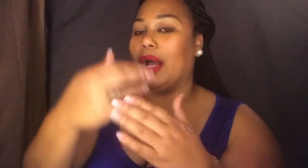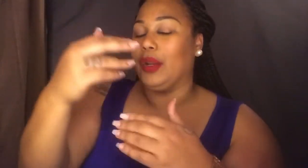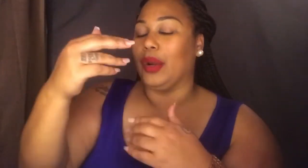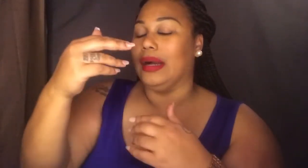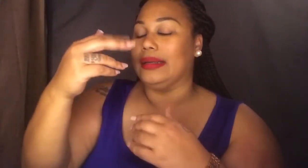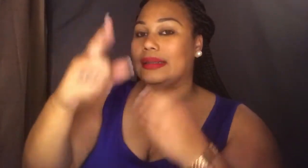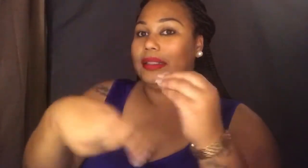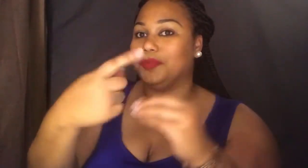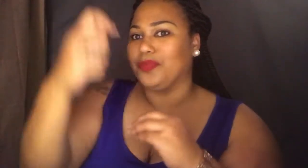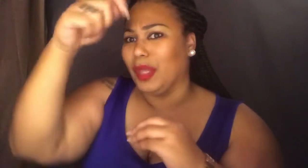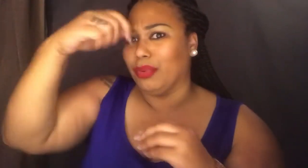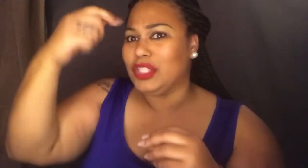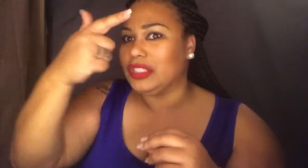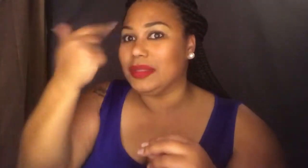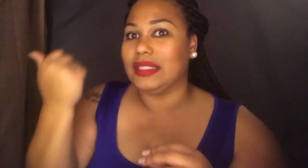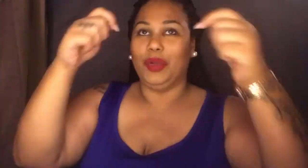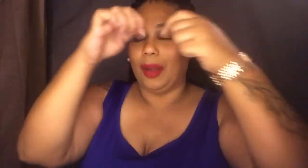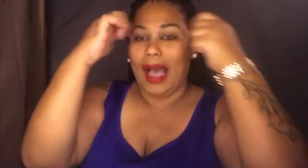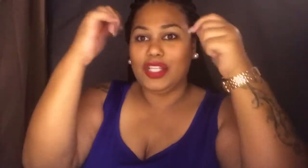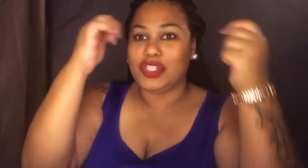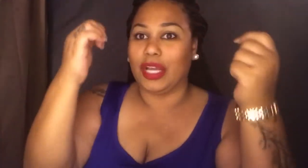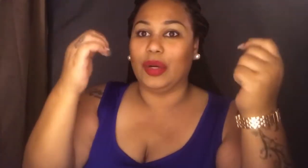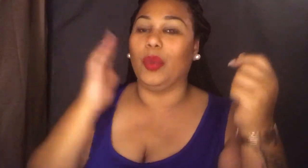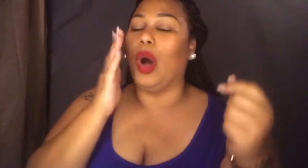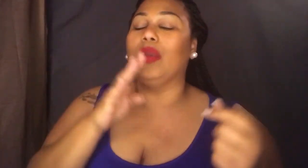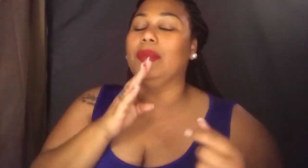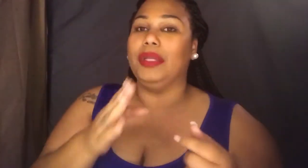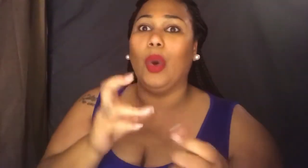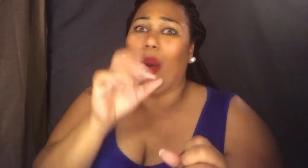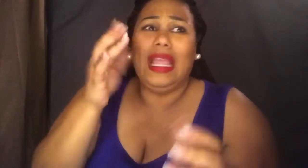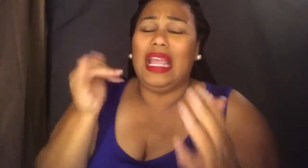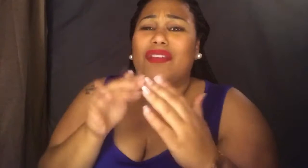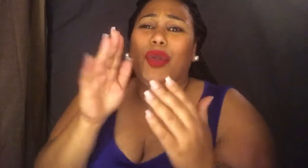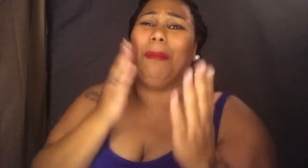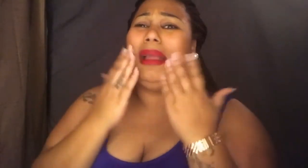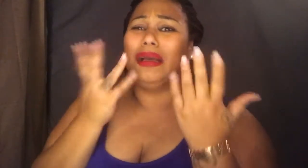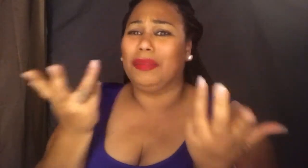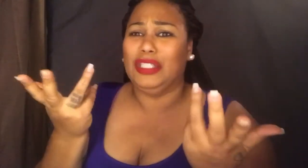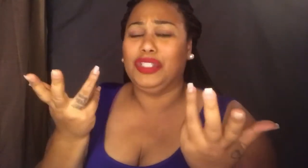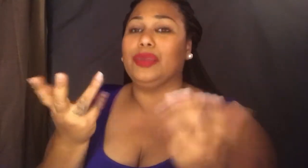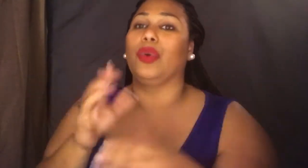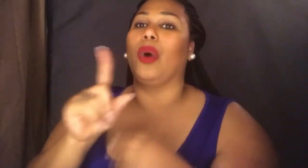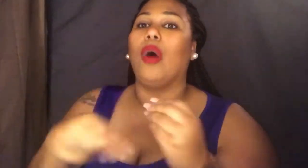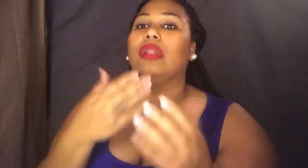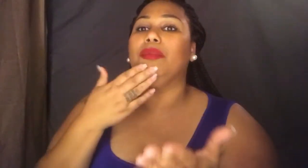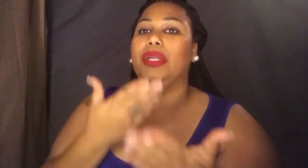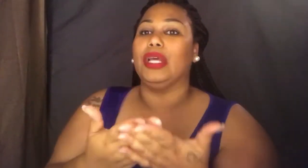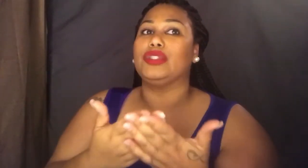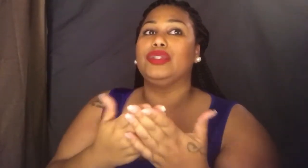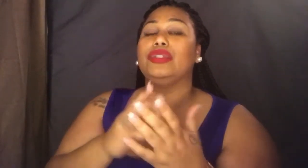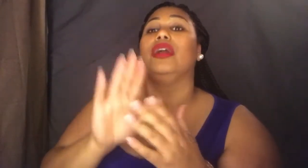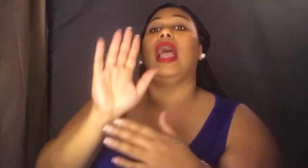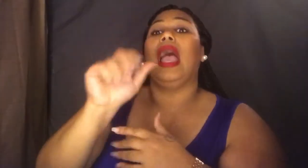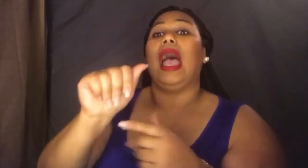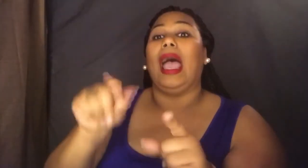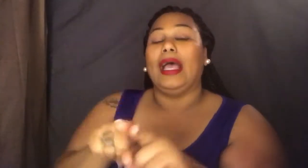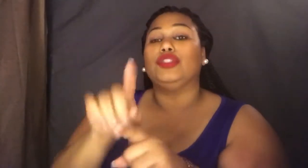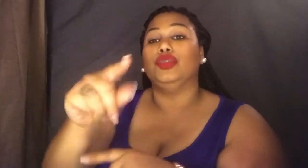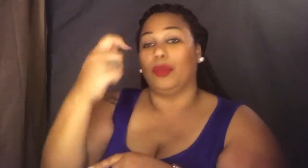your brushes, because your eyeshadow will only be, or even your makeup in general, will only be as good as your